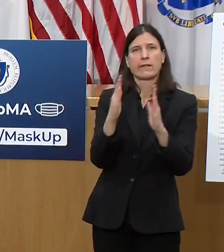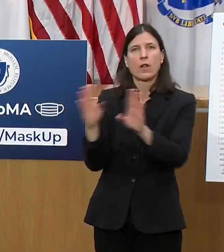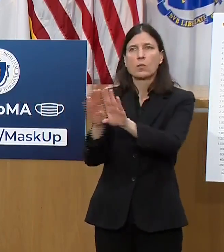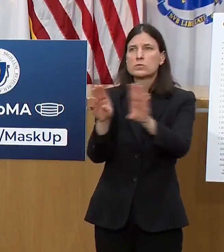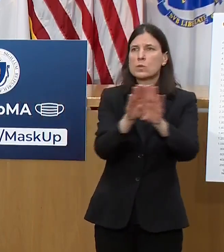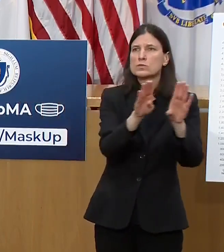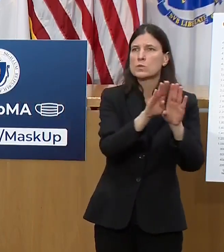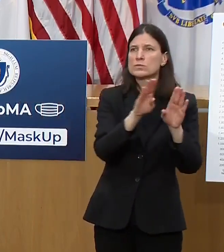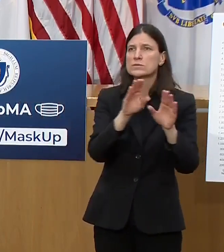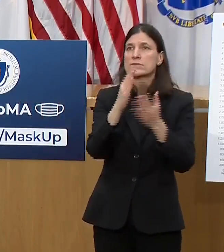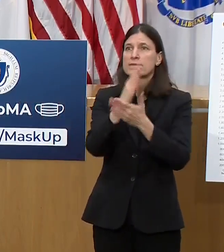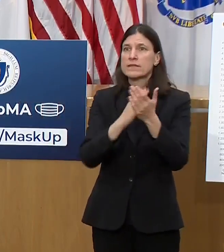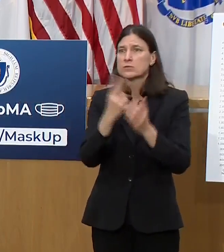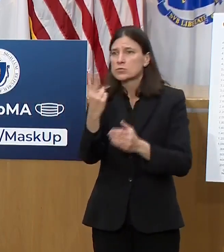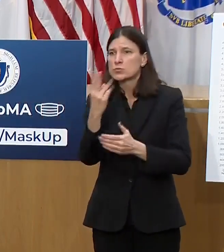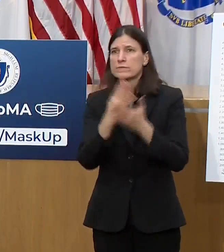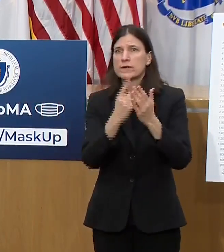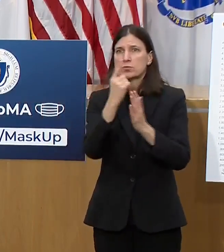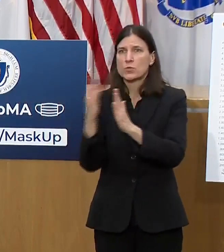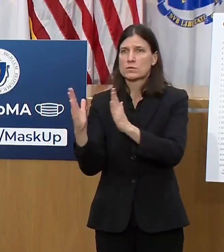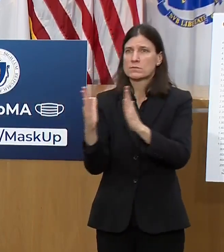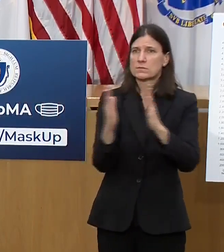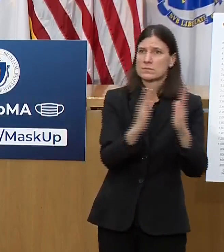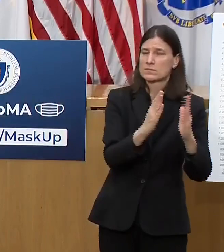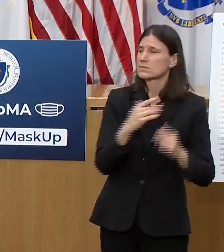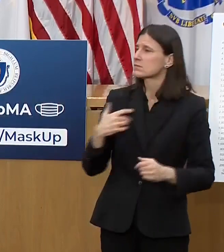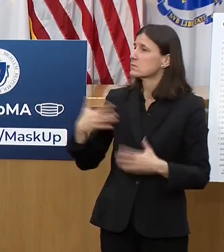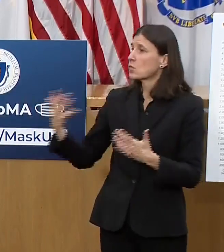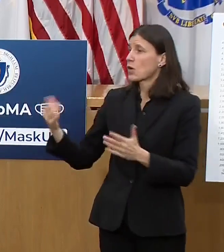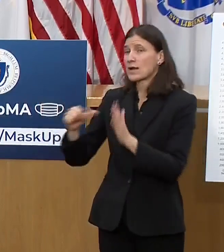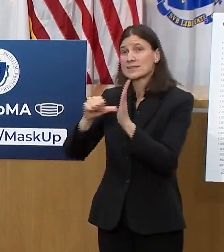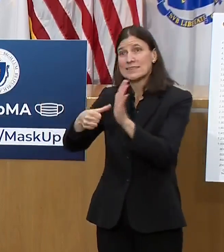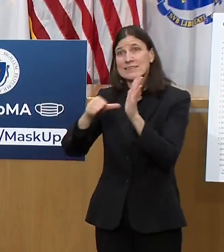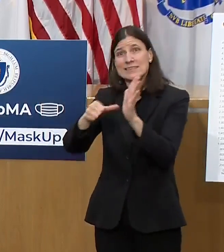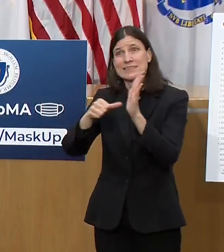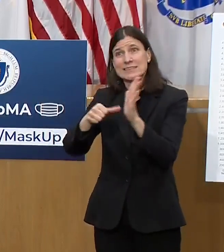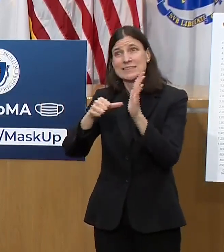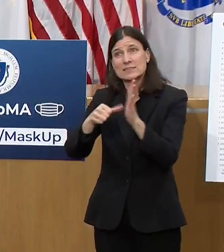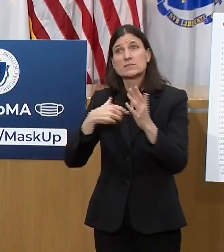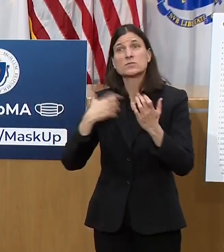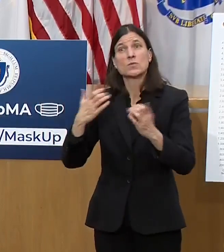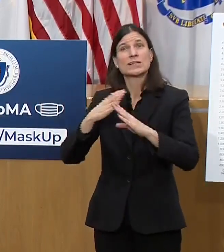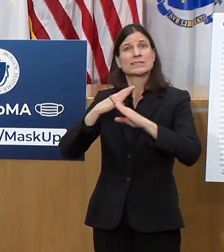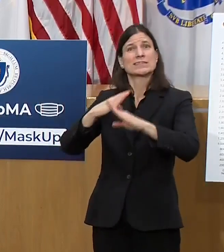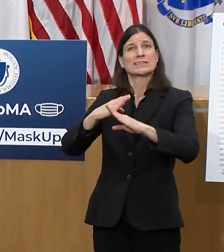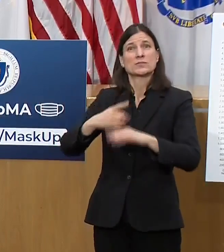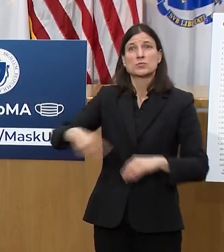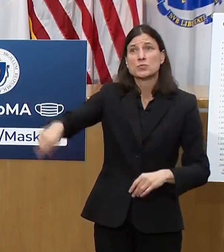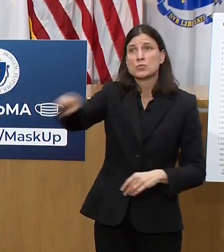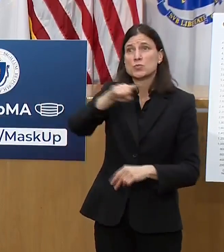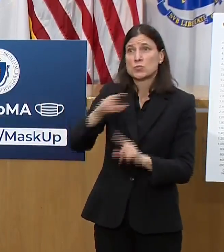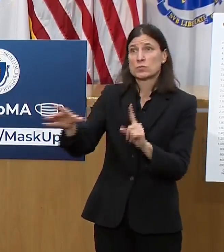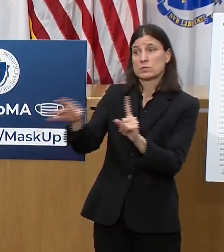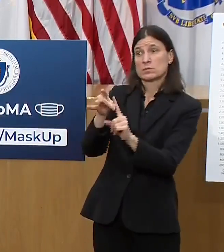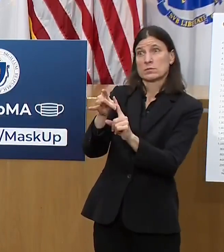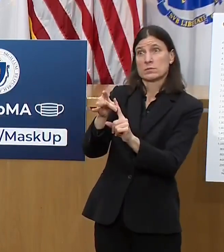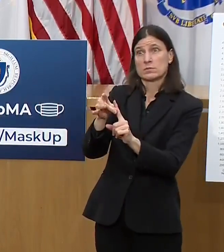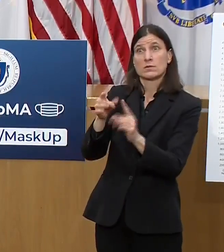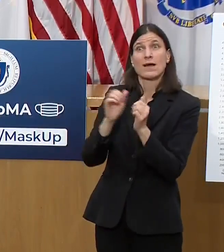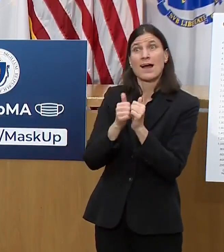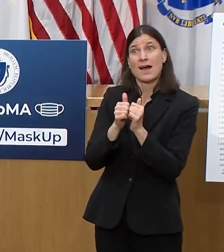enforce and also reiterate a lot of the interventions that we're asking the communities to do. So wear your